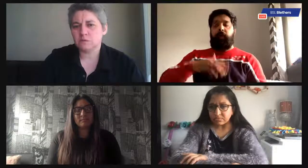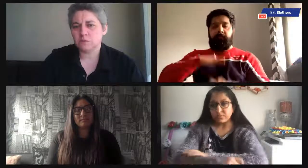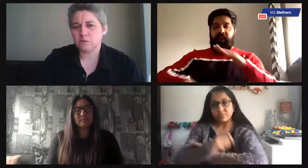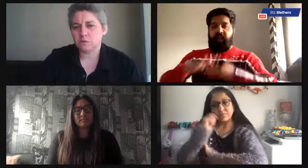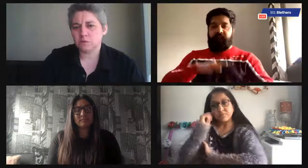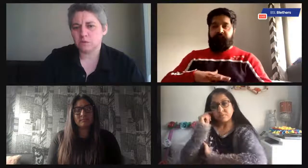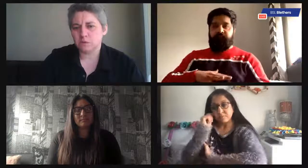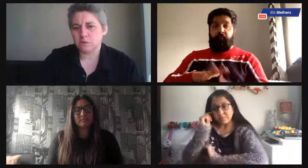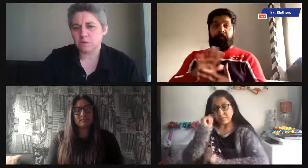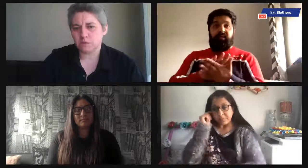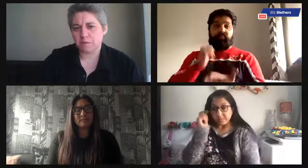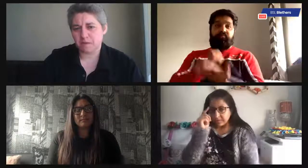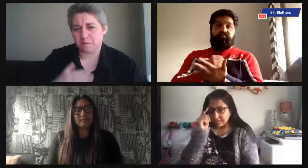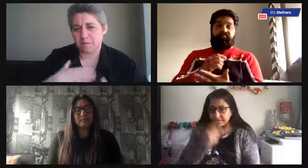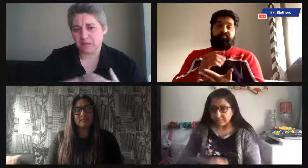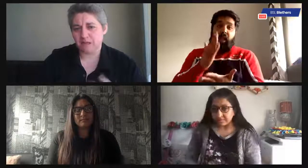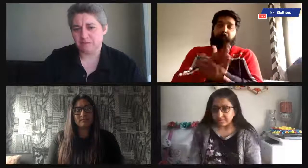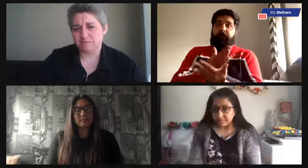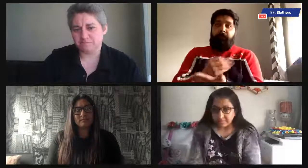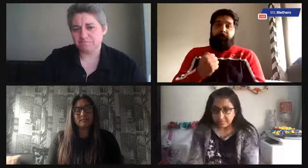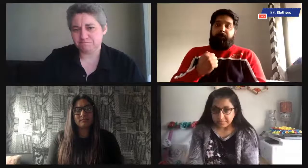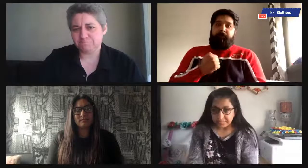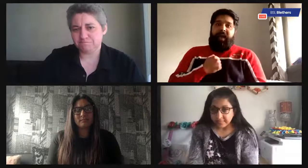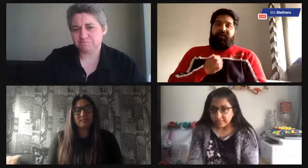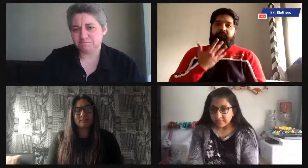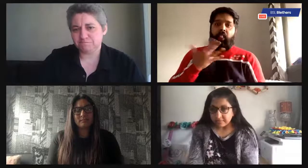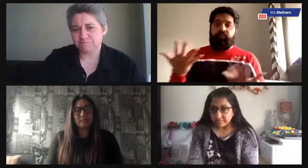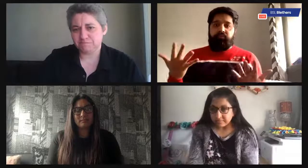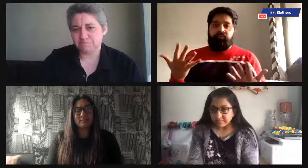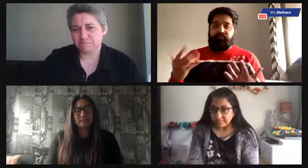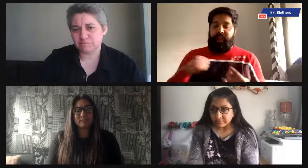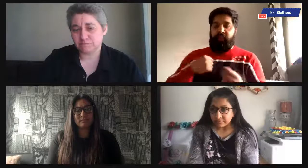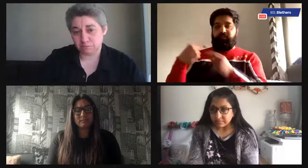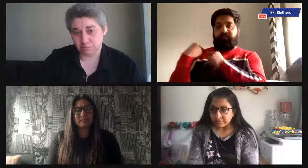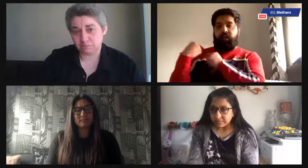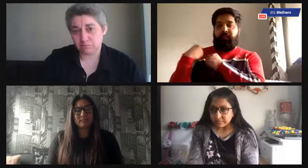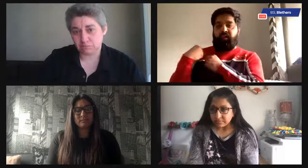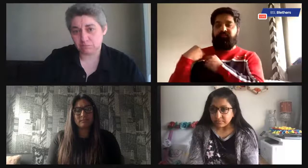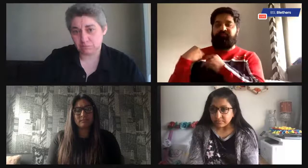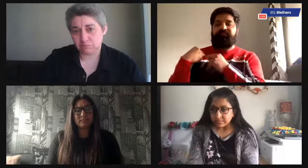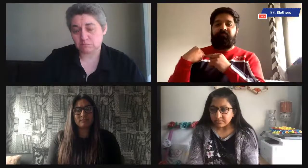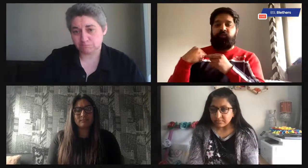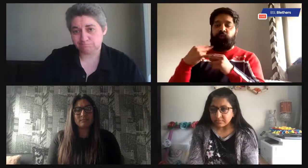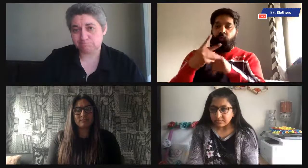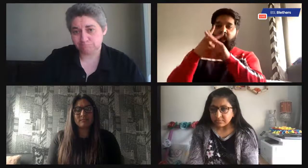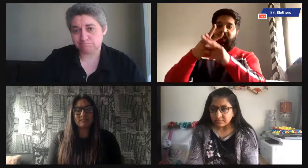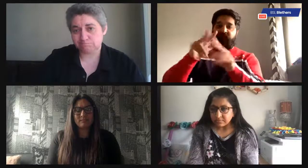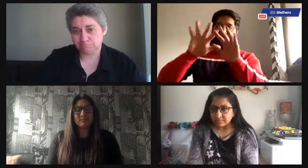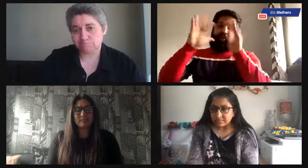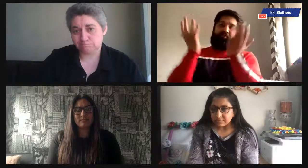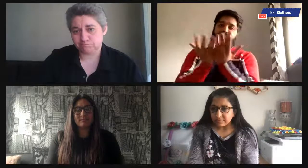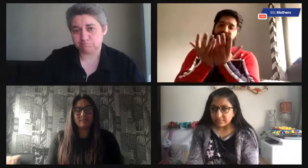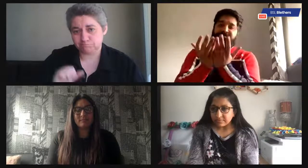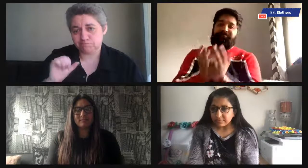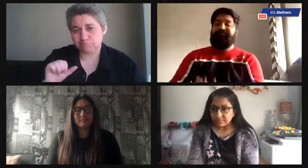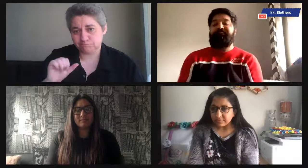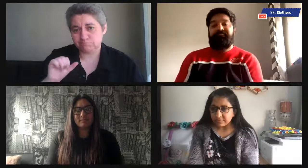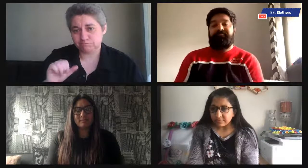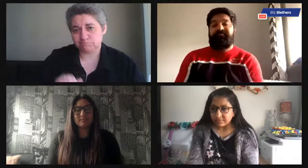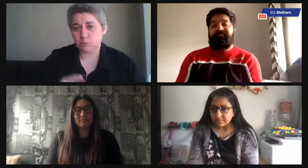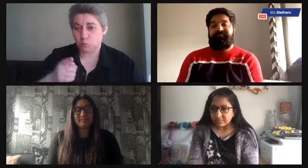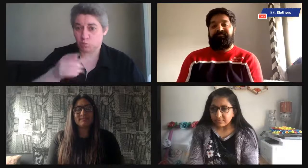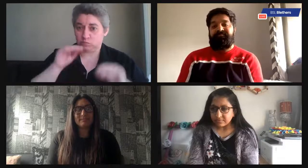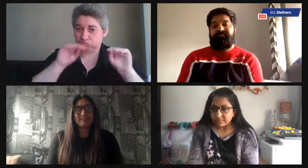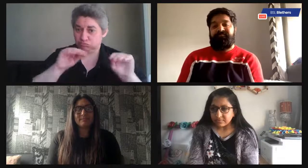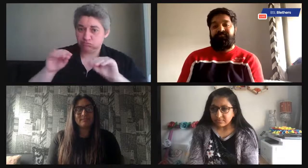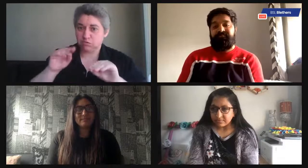food or anything at all. You have to really change your behaviour and realise it is your responsibility to care